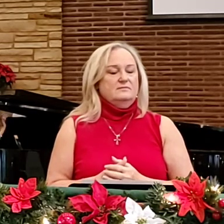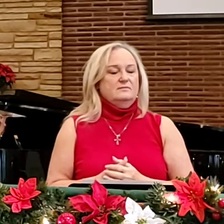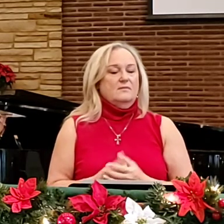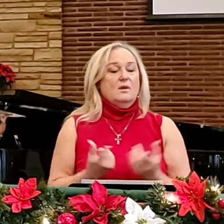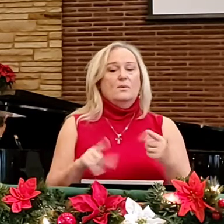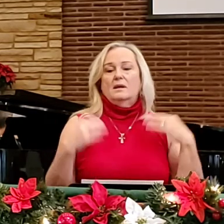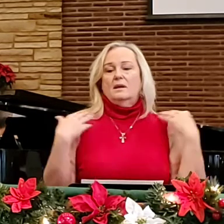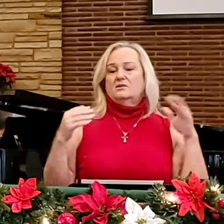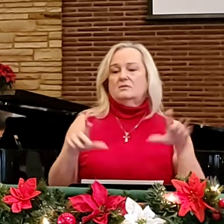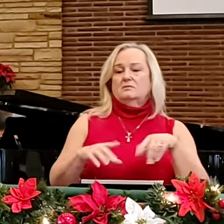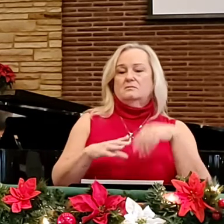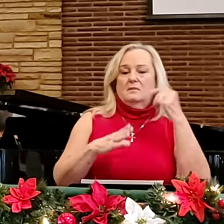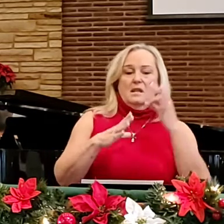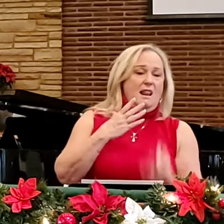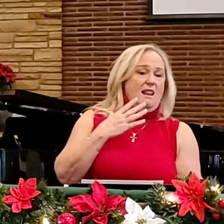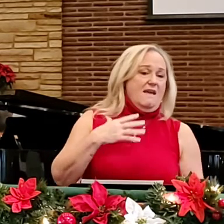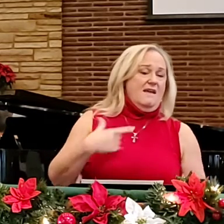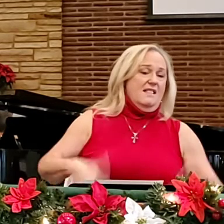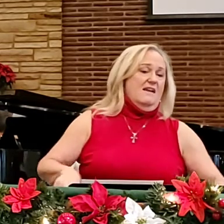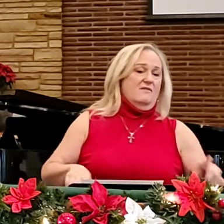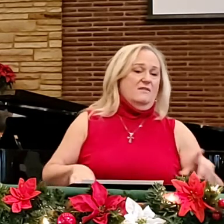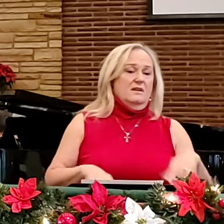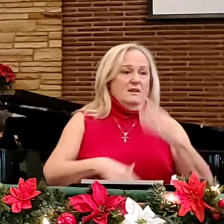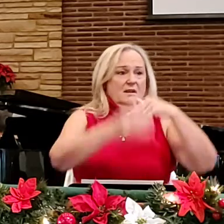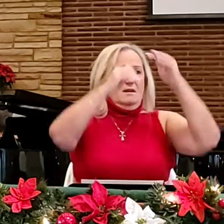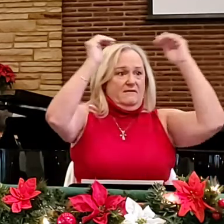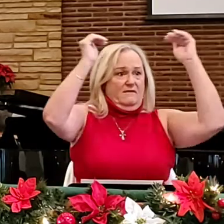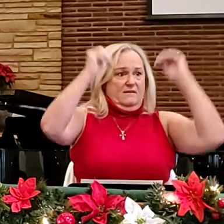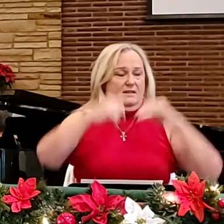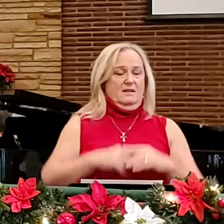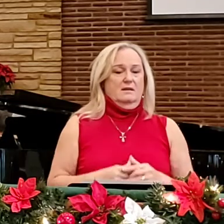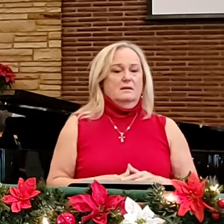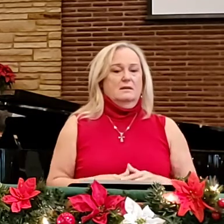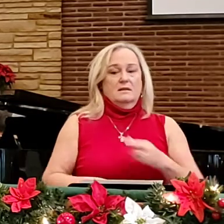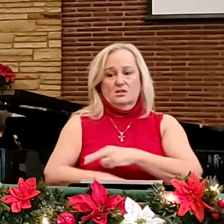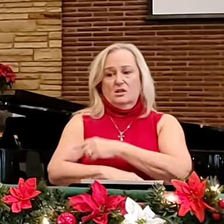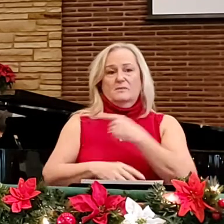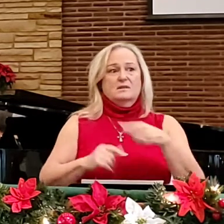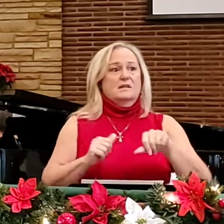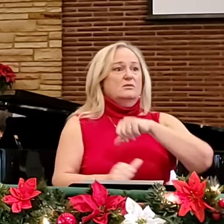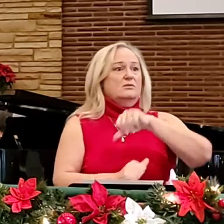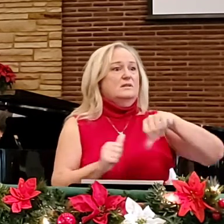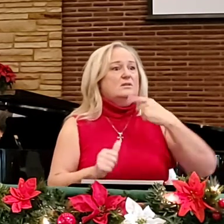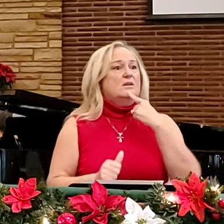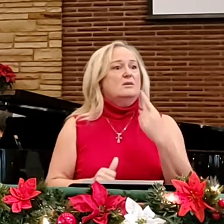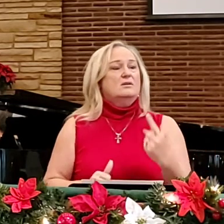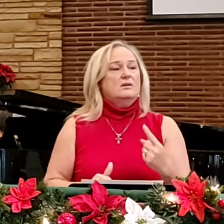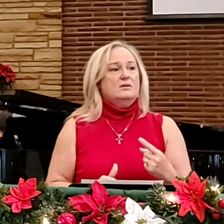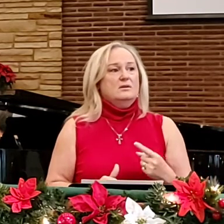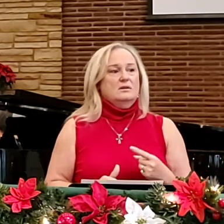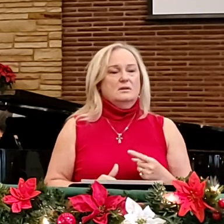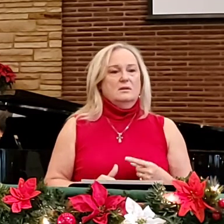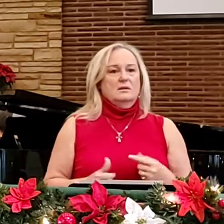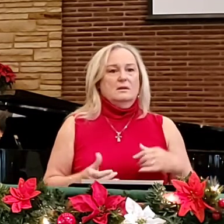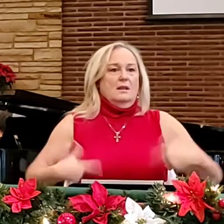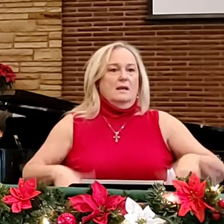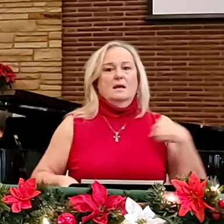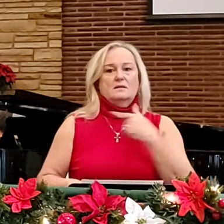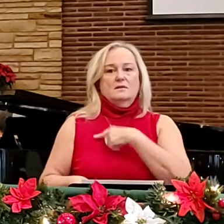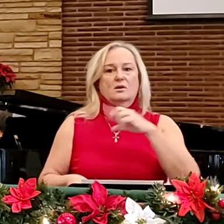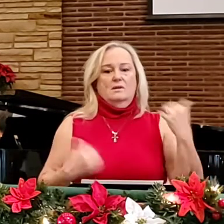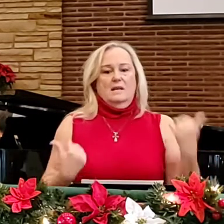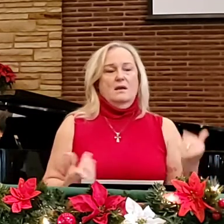When the angels had left them and gone into heaven, the shepherds said to one another, "Let us go now